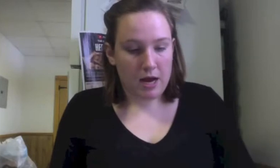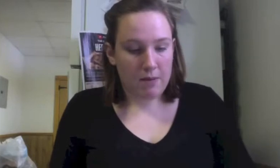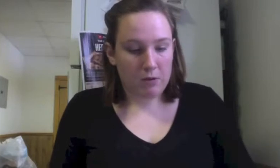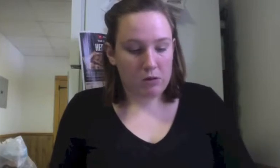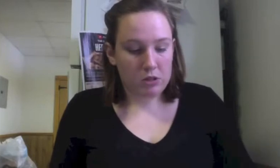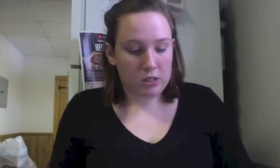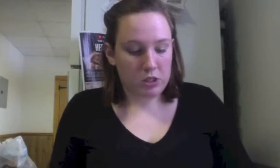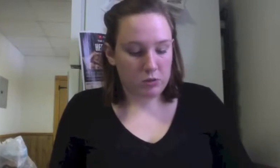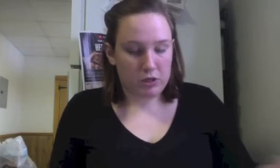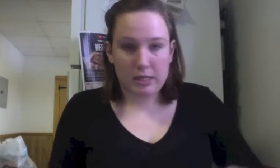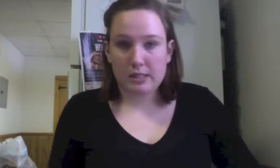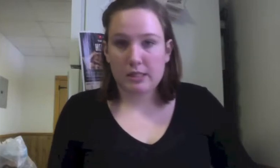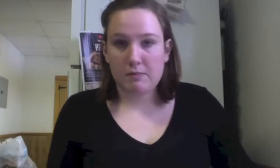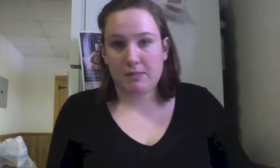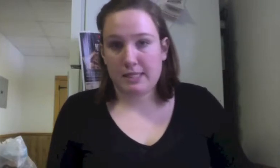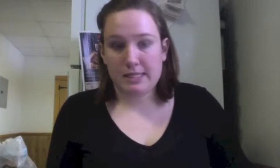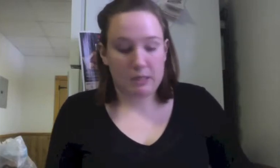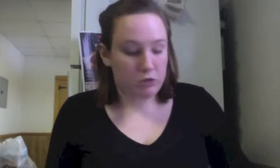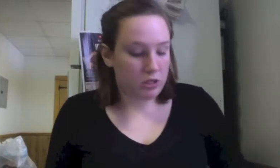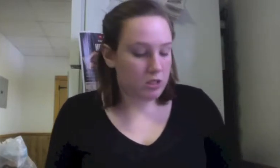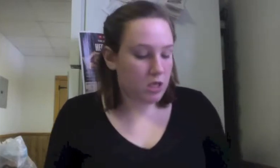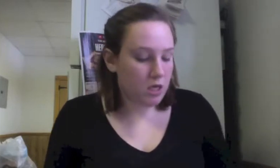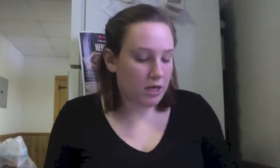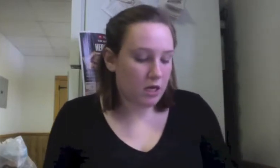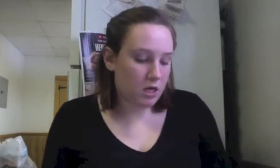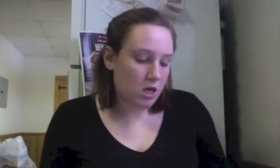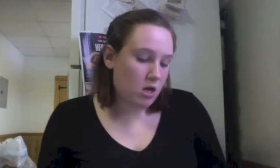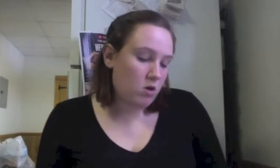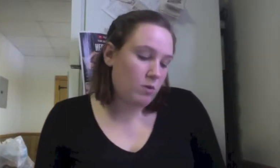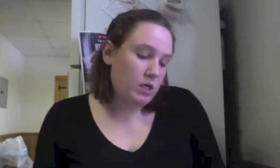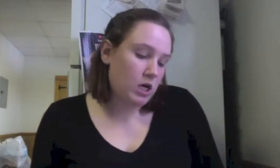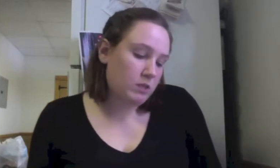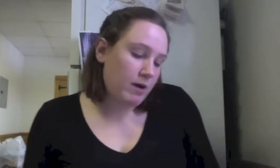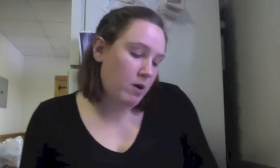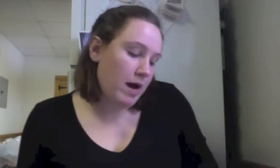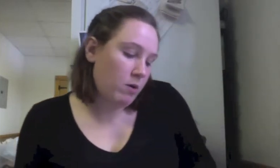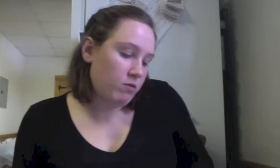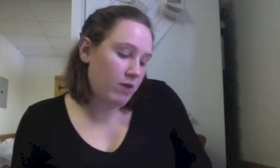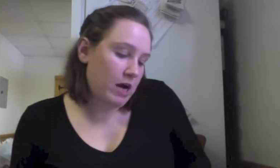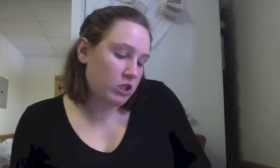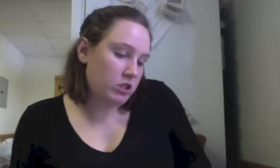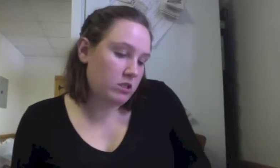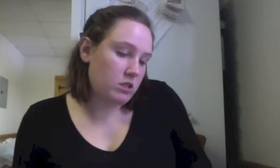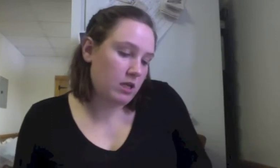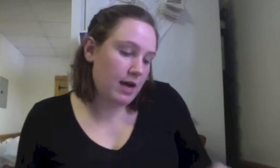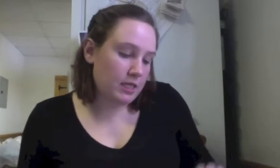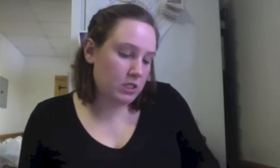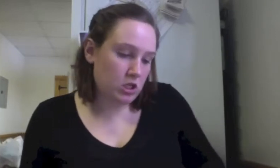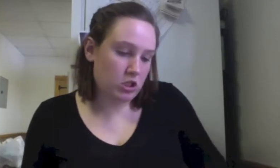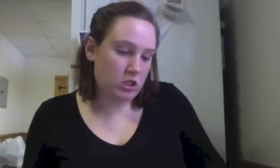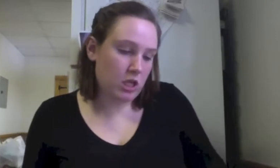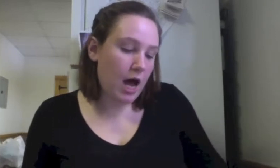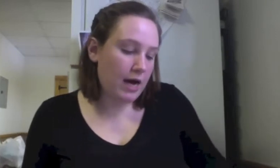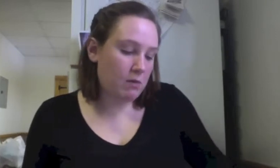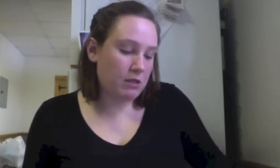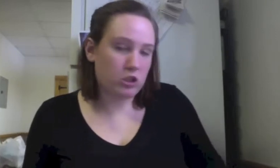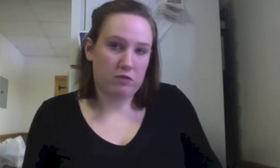you also need to address misconceptions. Like we talked about how with fractions the line's not just a line, it means you're